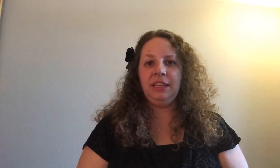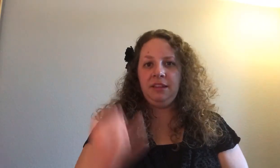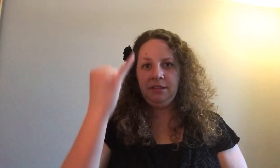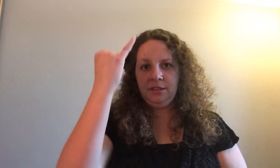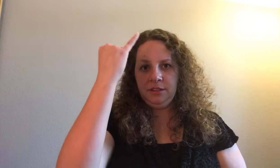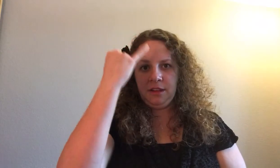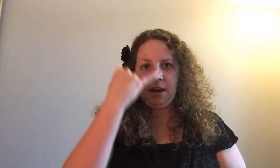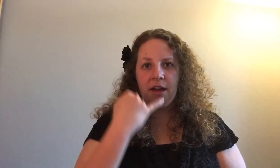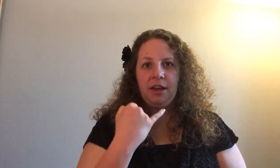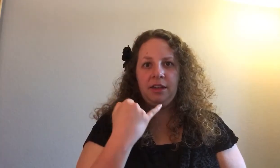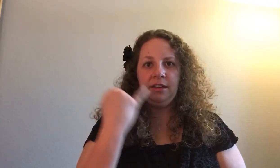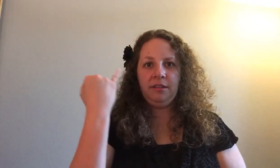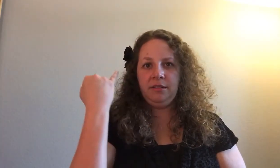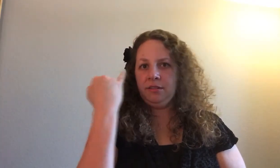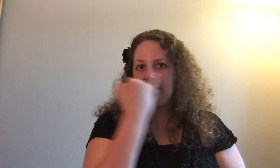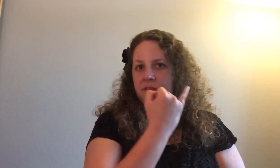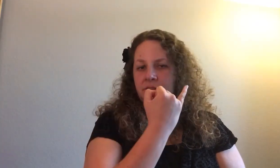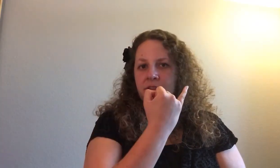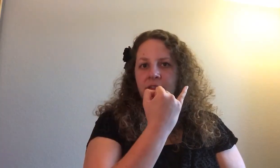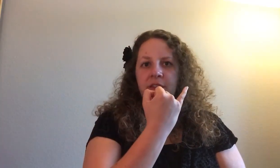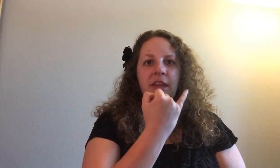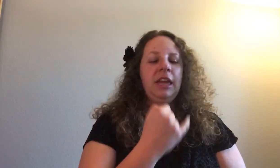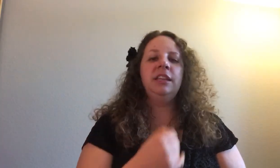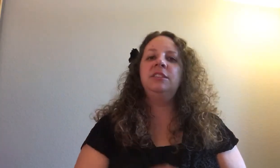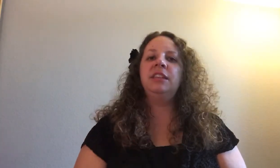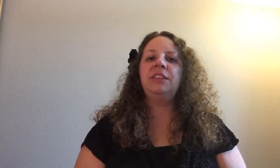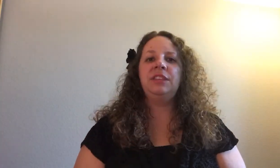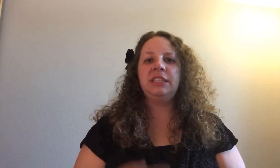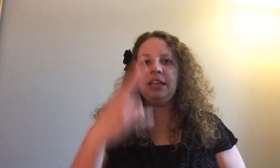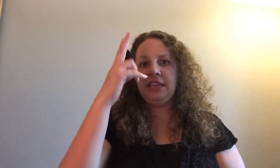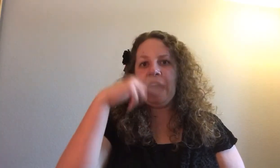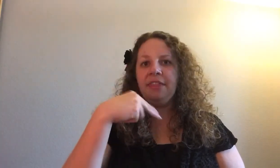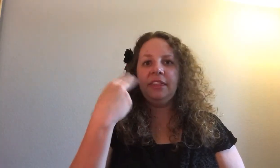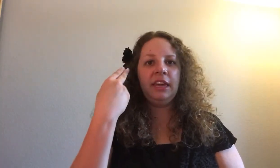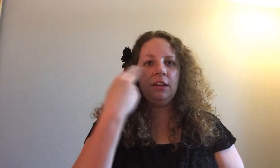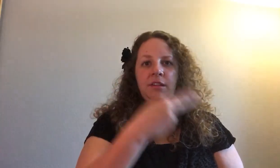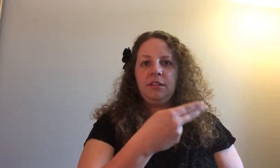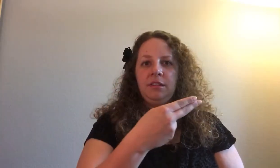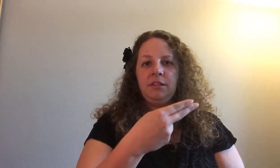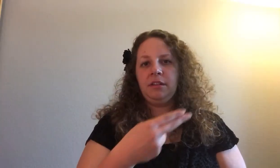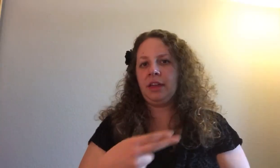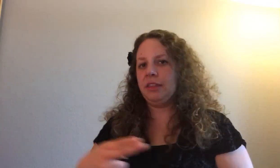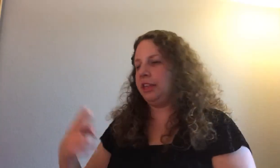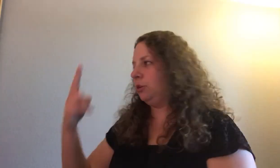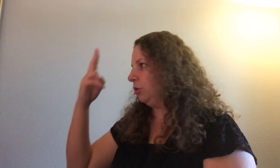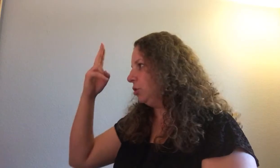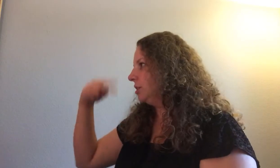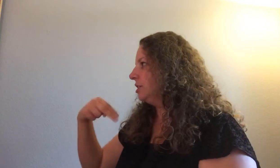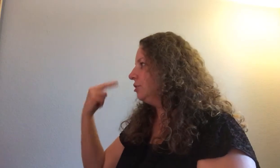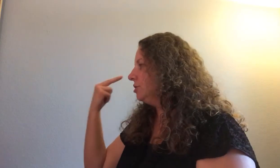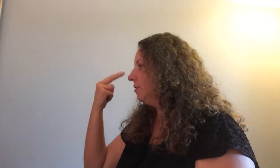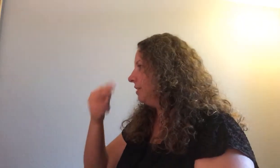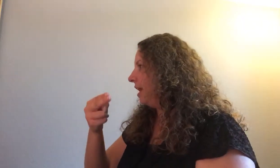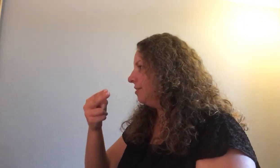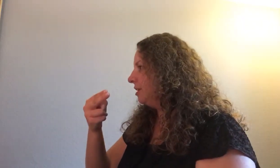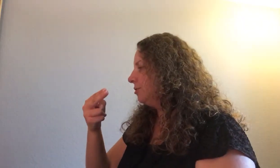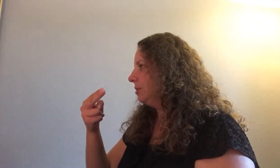Italy, I. And it's like the sign Catholic. Okay, like you're crossing yourself, Catholic, the